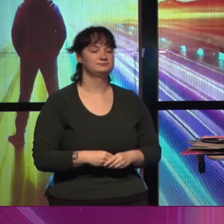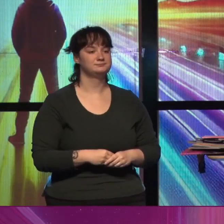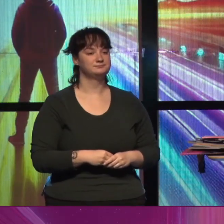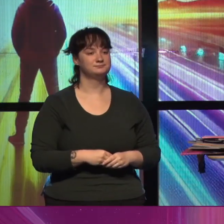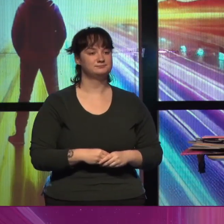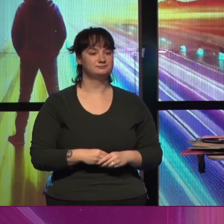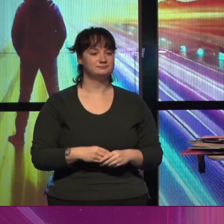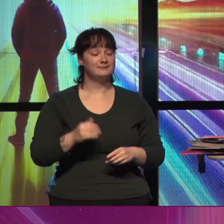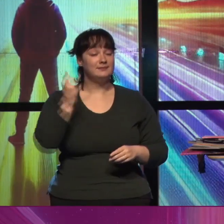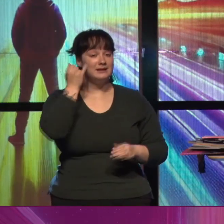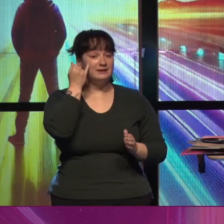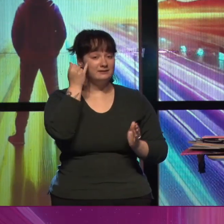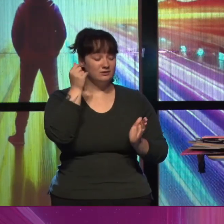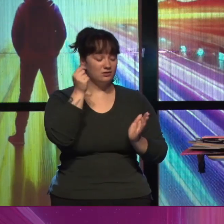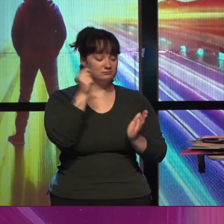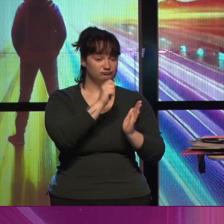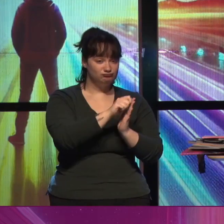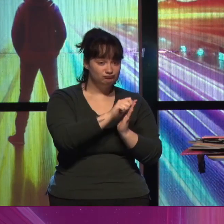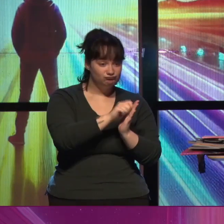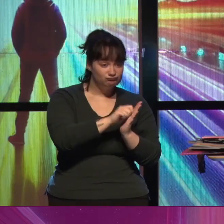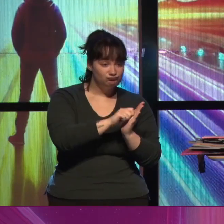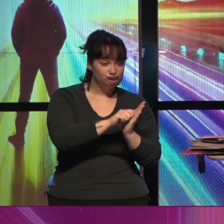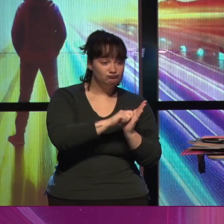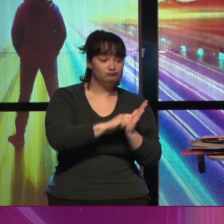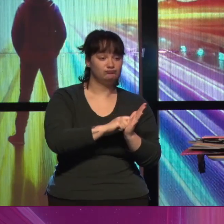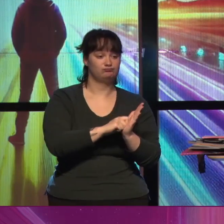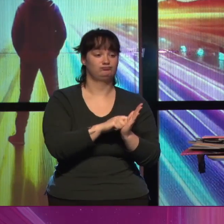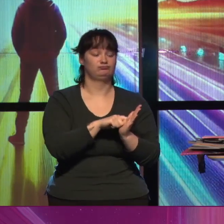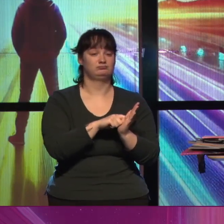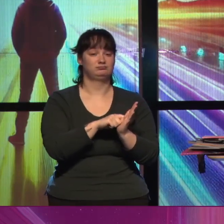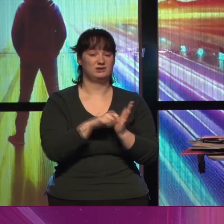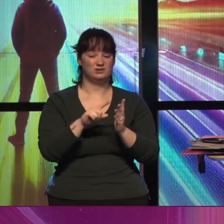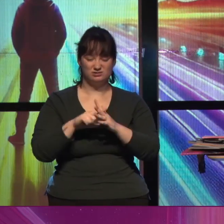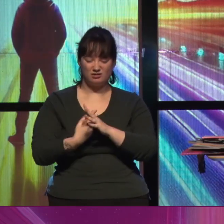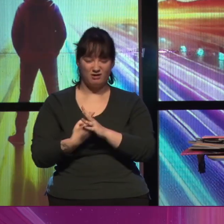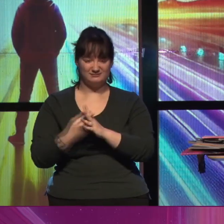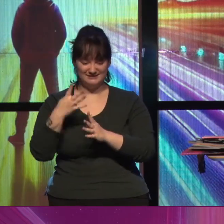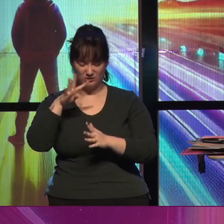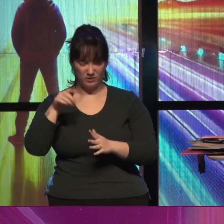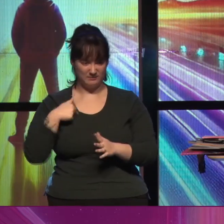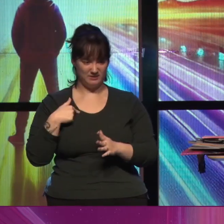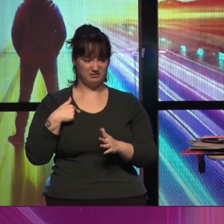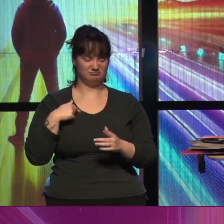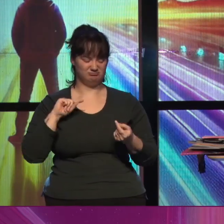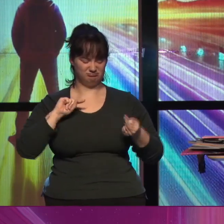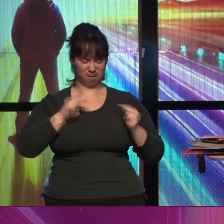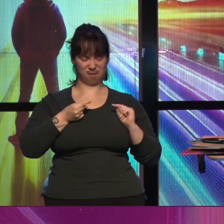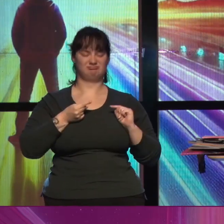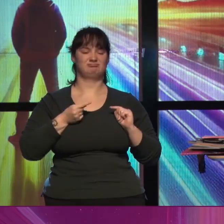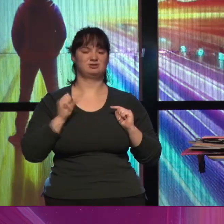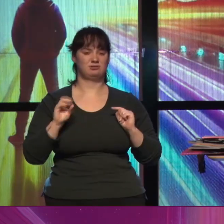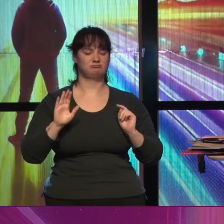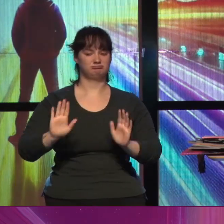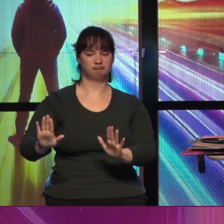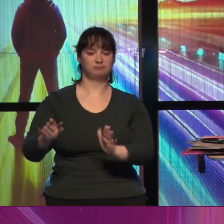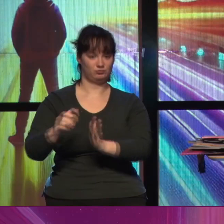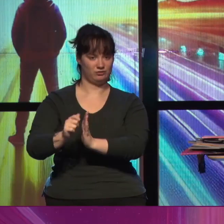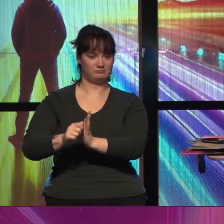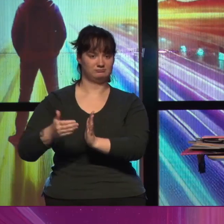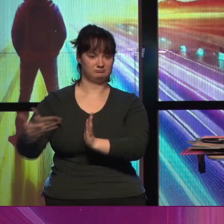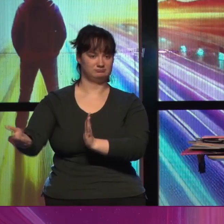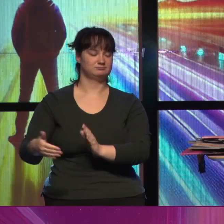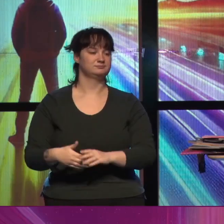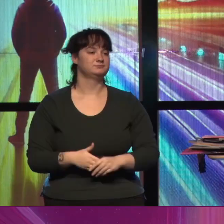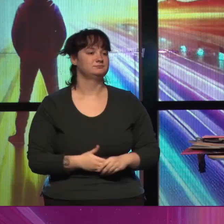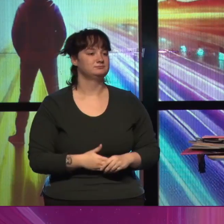if you're a fill-in-the-blank person, you start filling it in and you start ignoring me, and it hurts my feelings, okay? So I'm going to give you a second because there's 3 in there, right? Some of you have looked